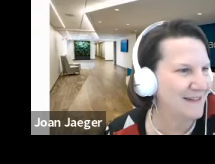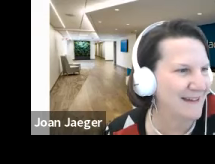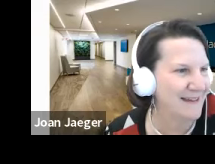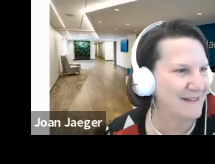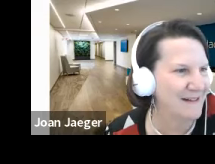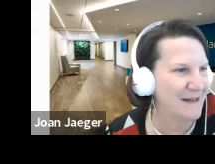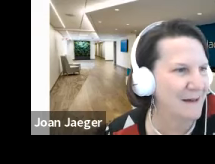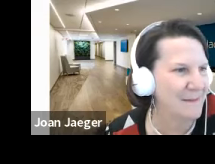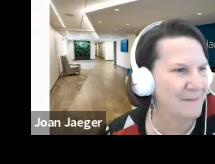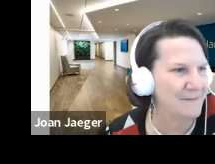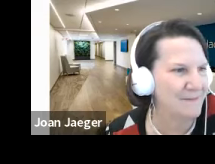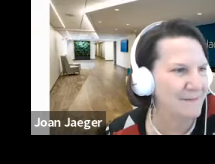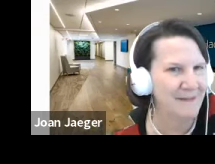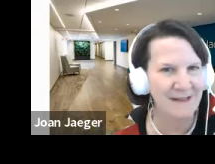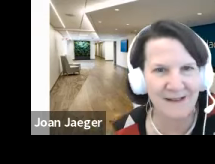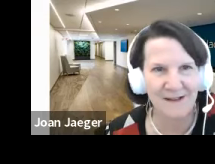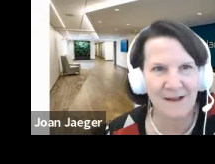Thanks again.